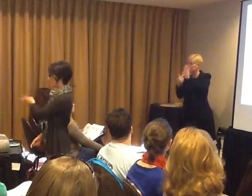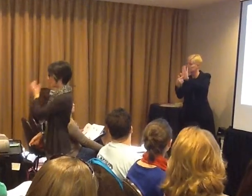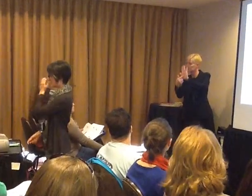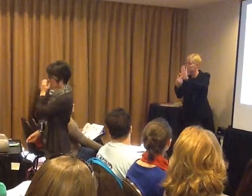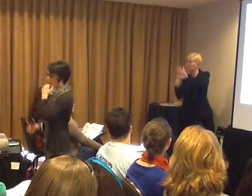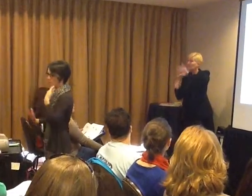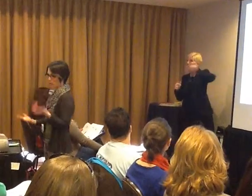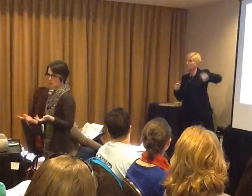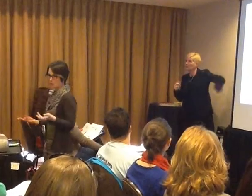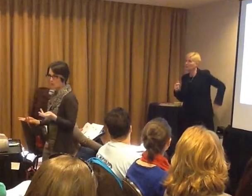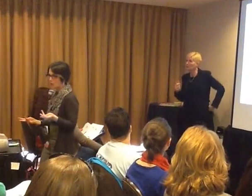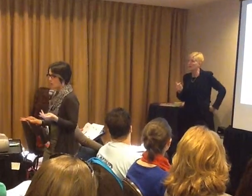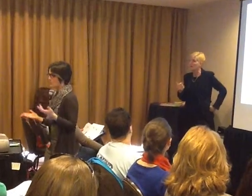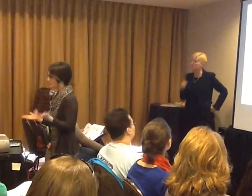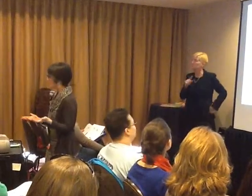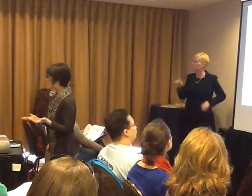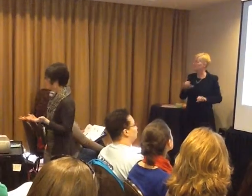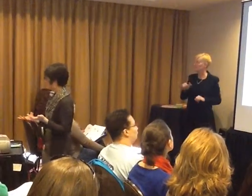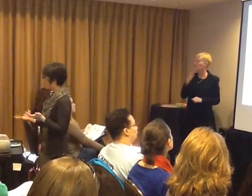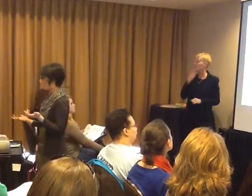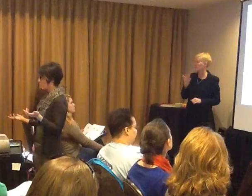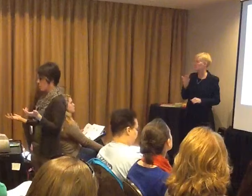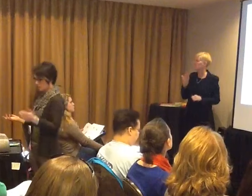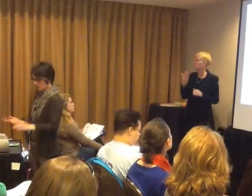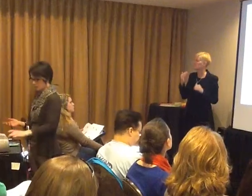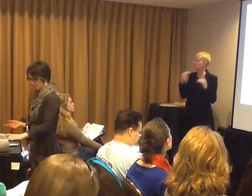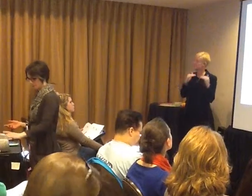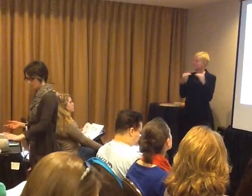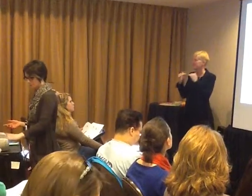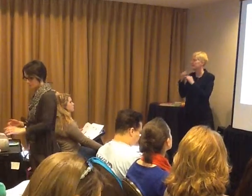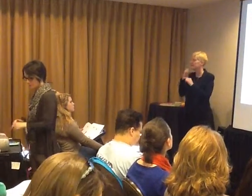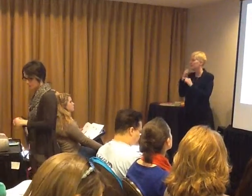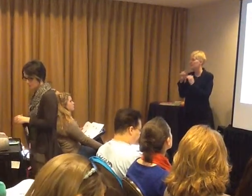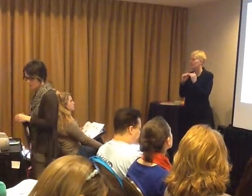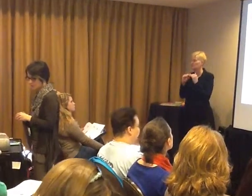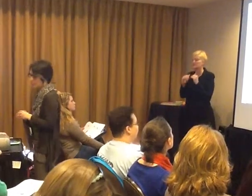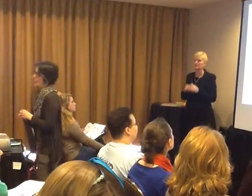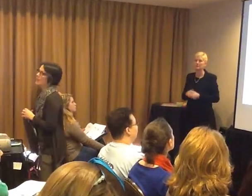in isolation, they were able to perform similarly to hearing peers.